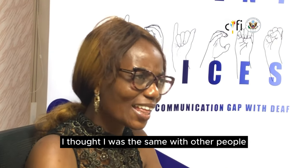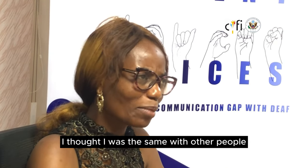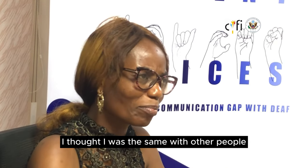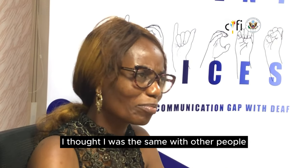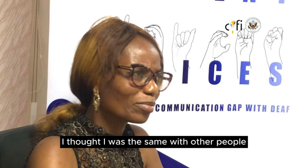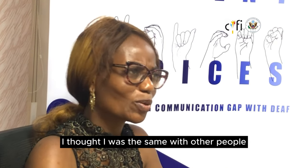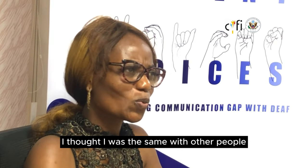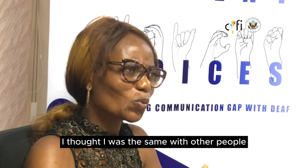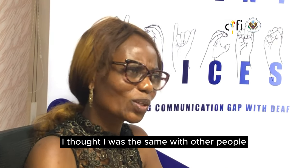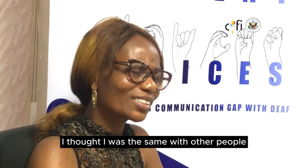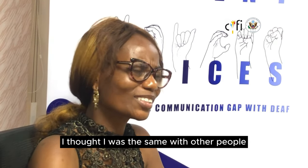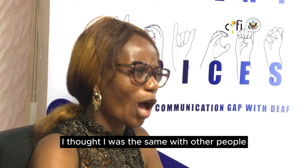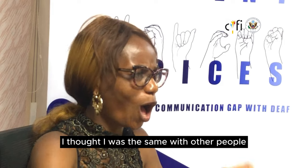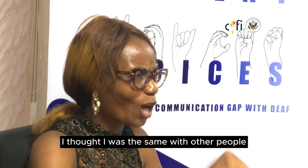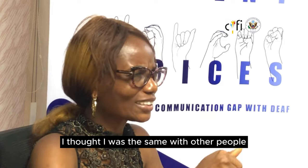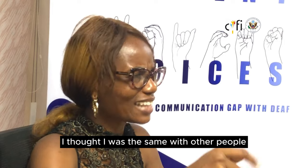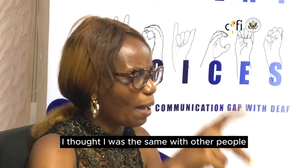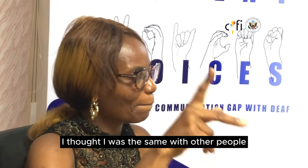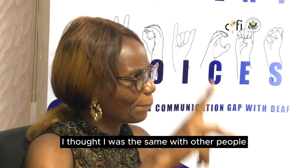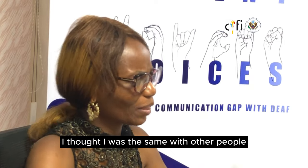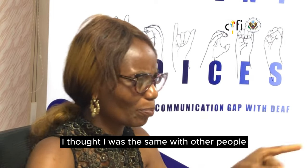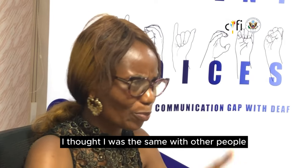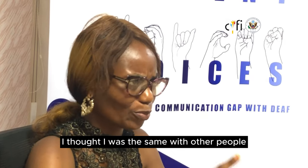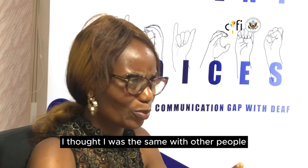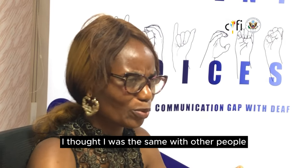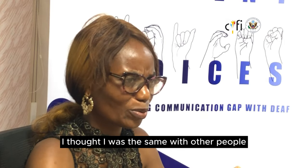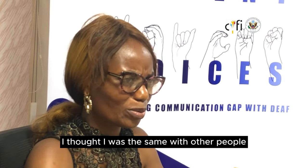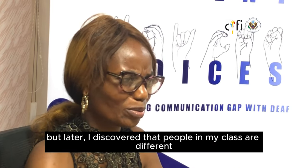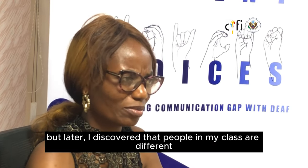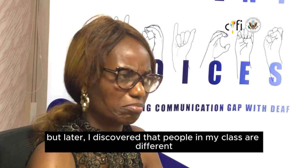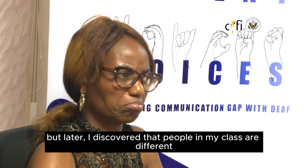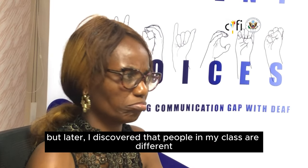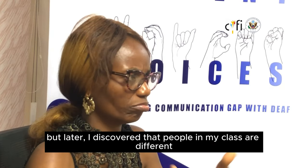playing with other people.